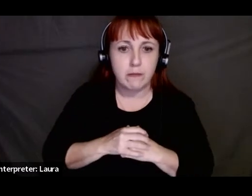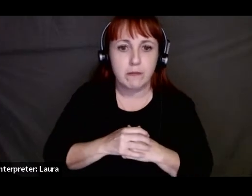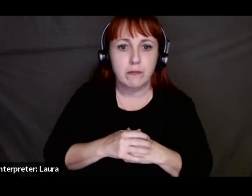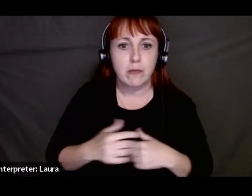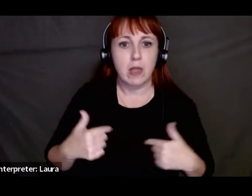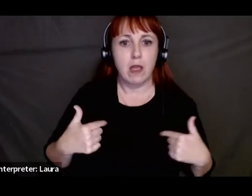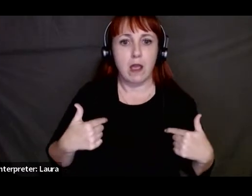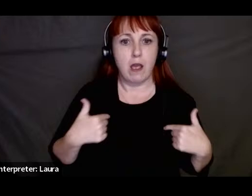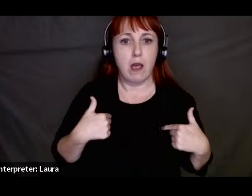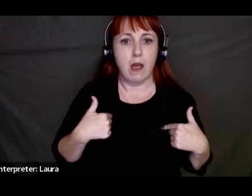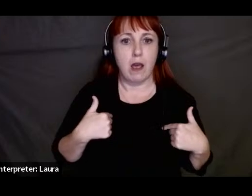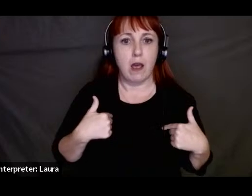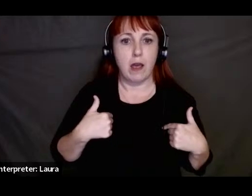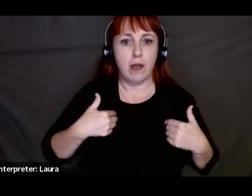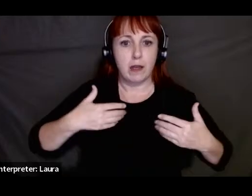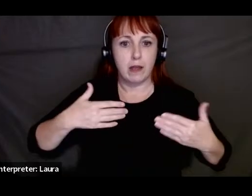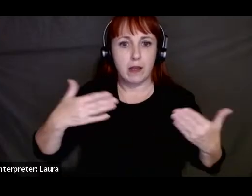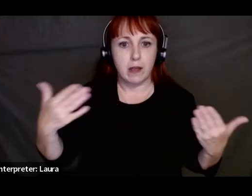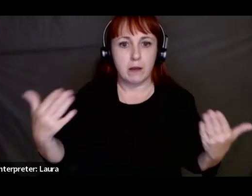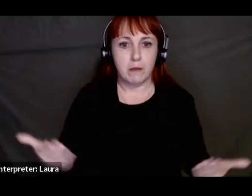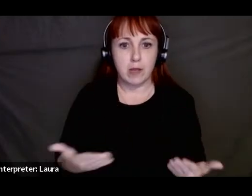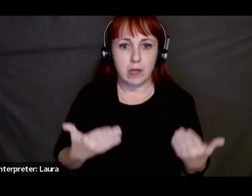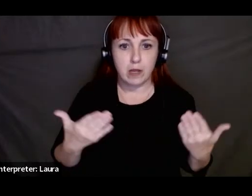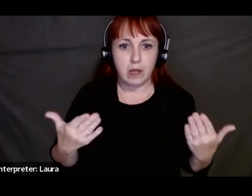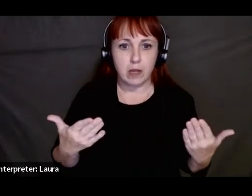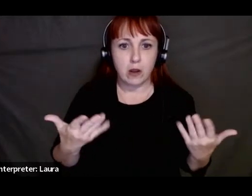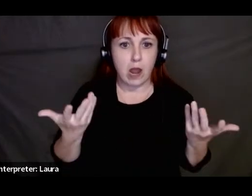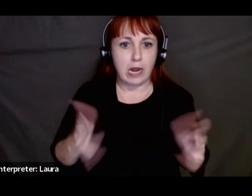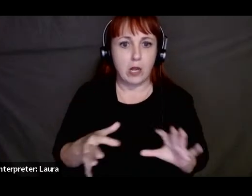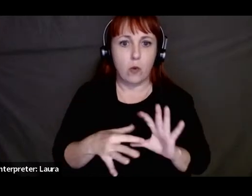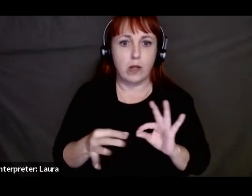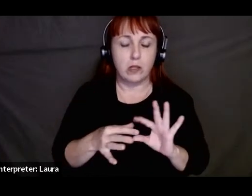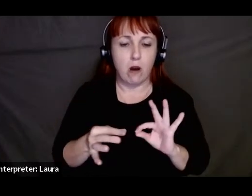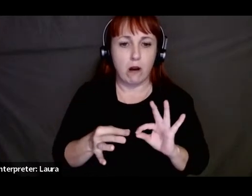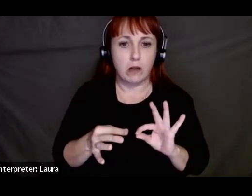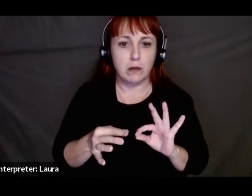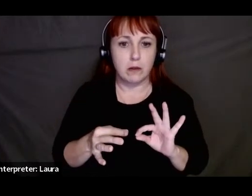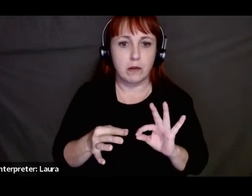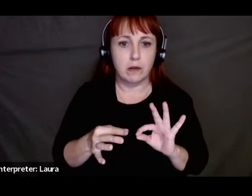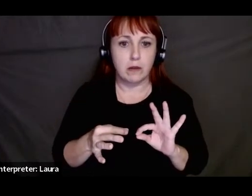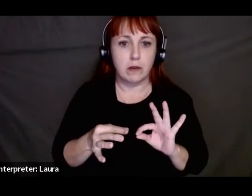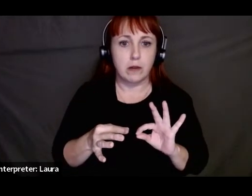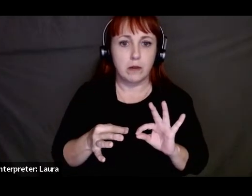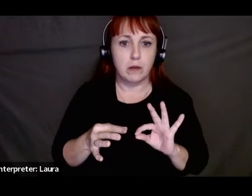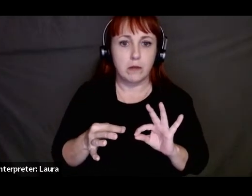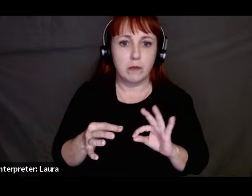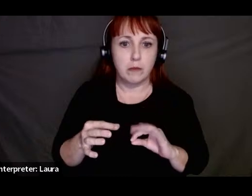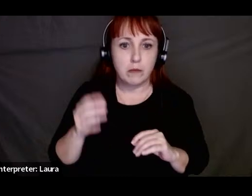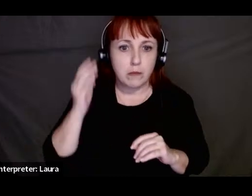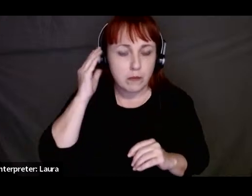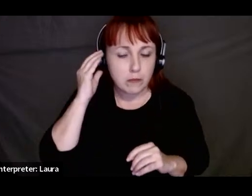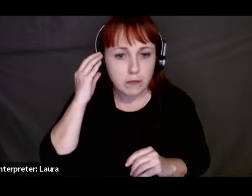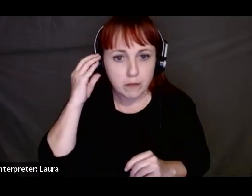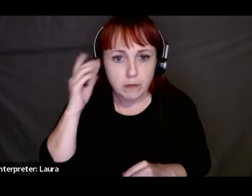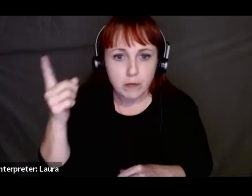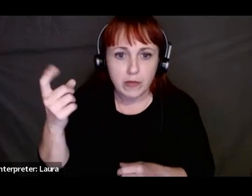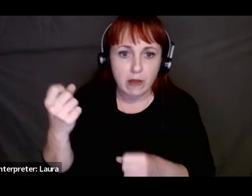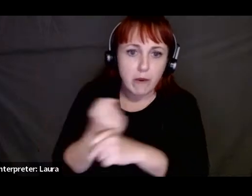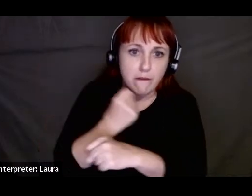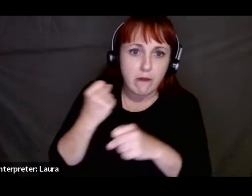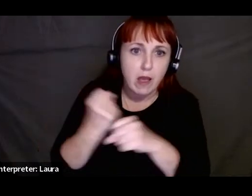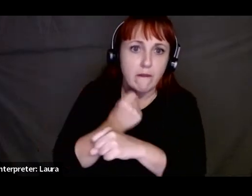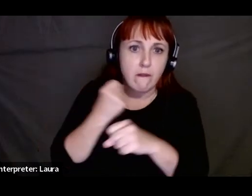I wasn't going to talk today, but I've listened to enough people and they've all brought up really good points. My quick and a